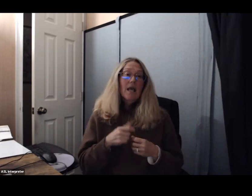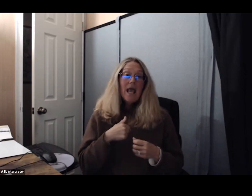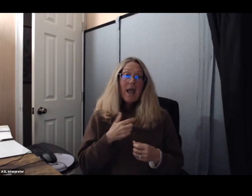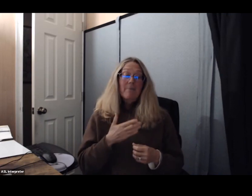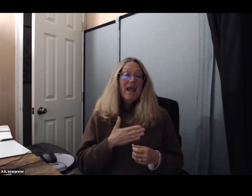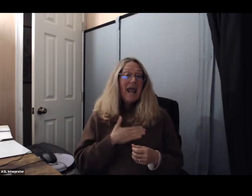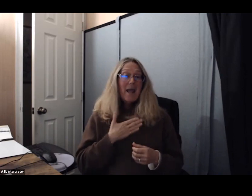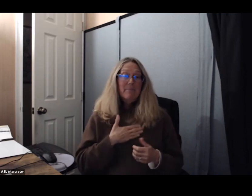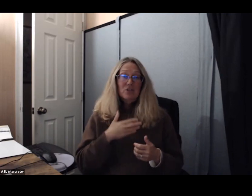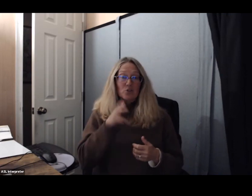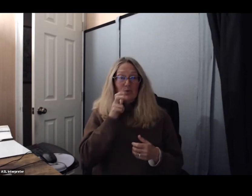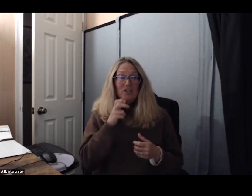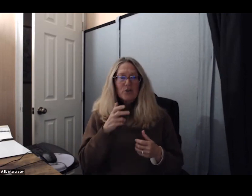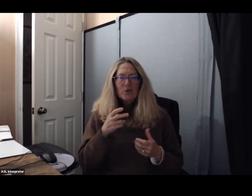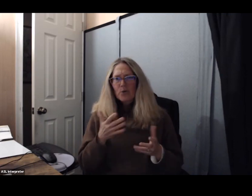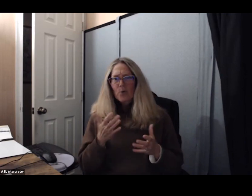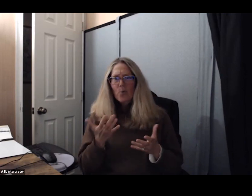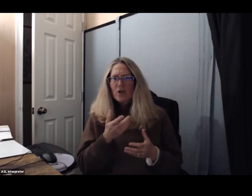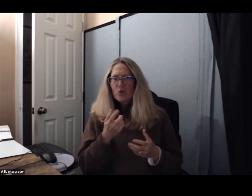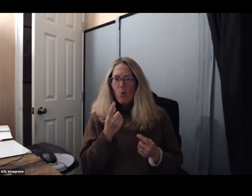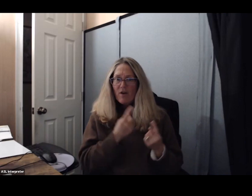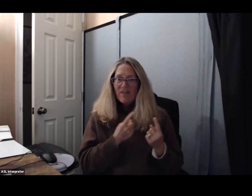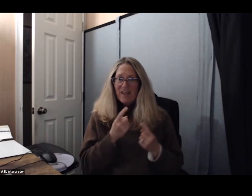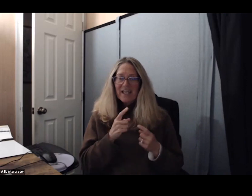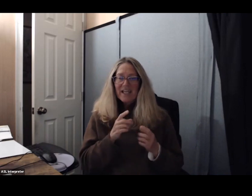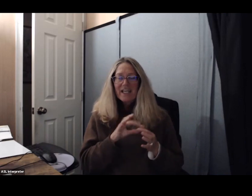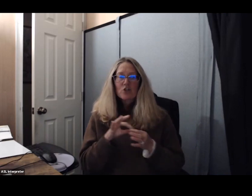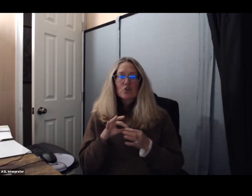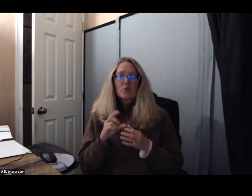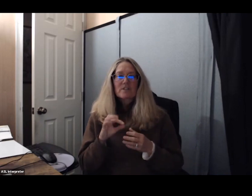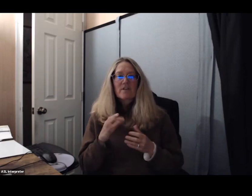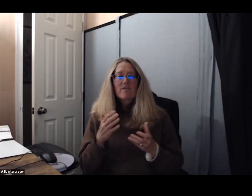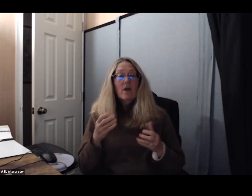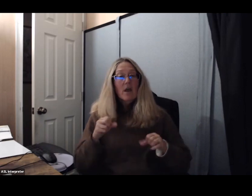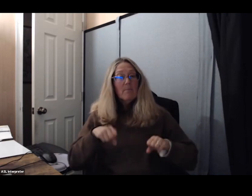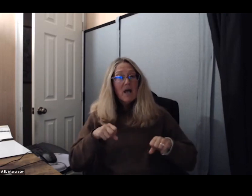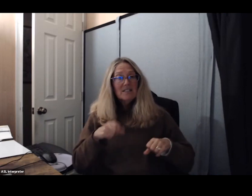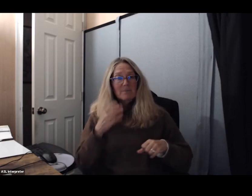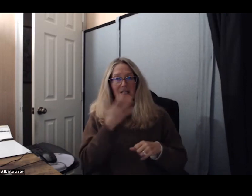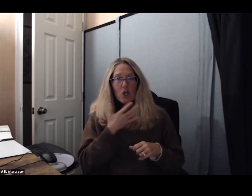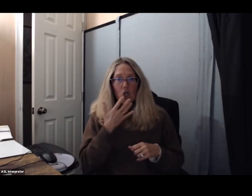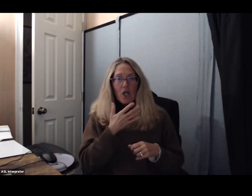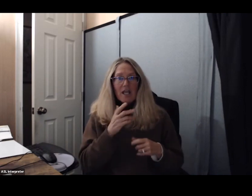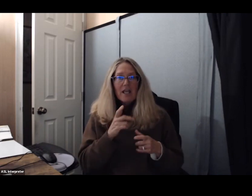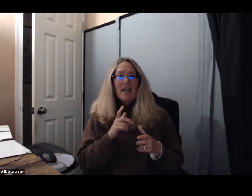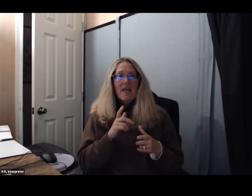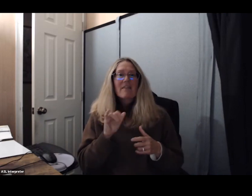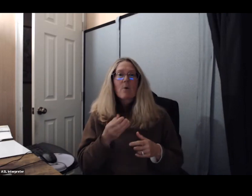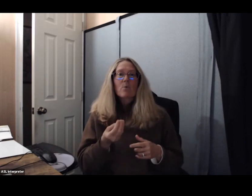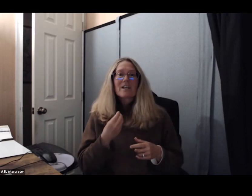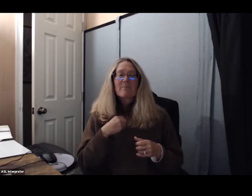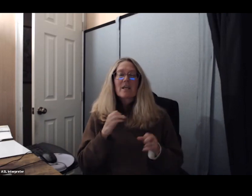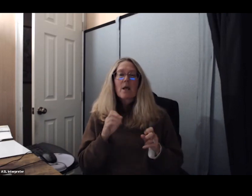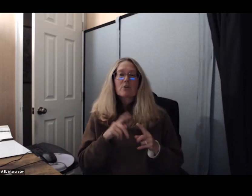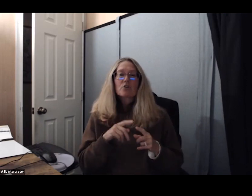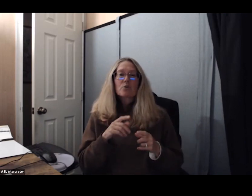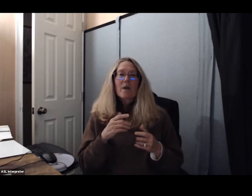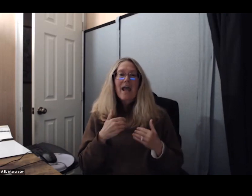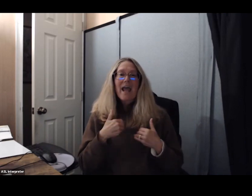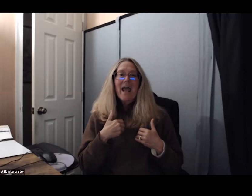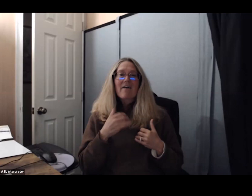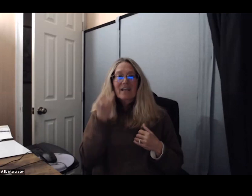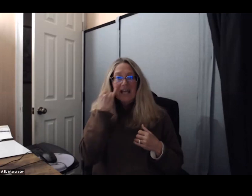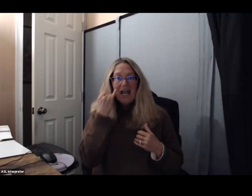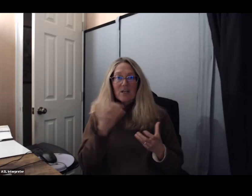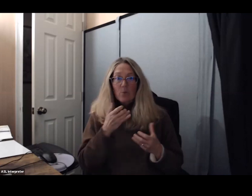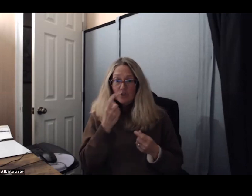be happy to hear sort of what you're thinking about in terms of what it could possibly look like. So then that'll give me an opportunity to sort of have an idea